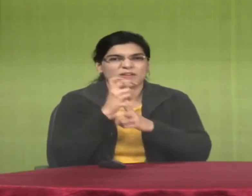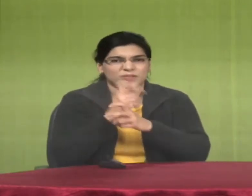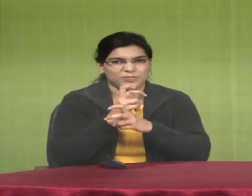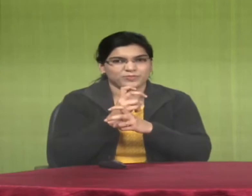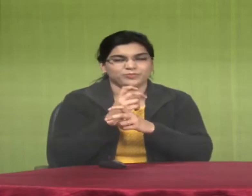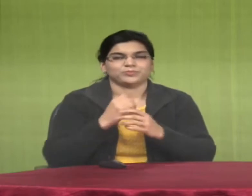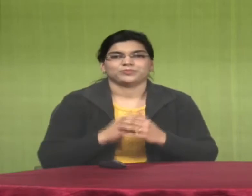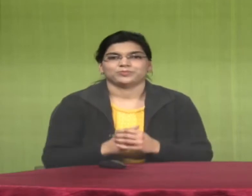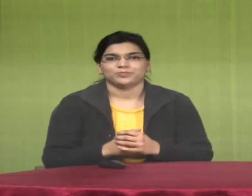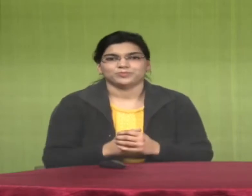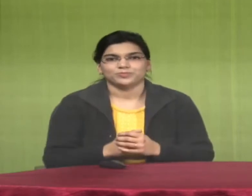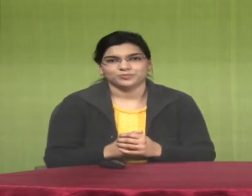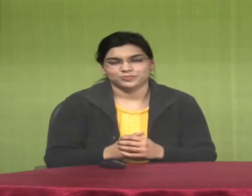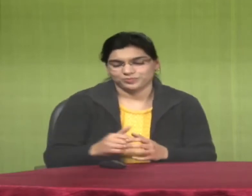difficult words.